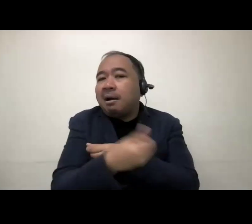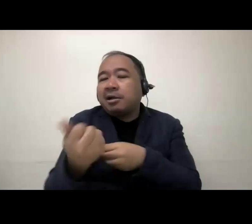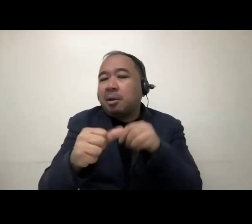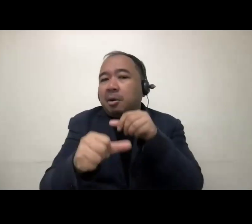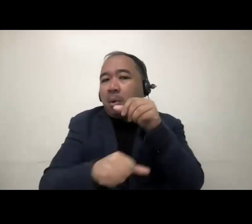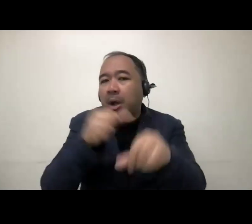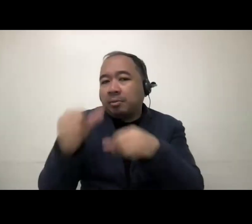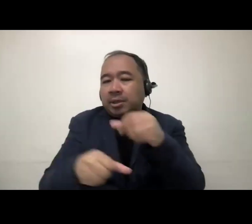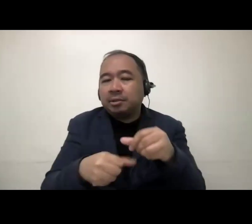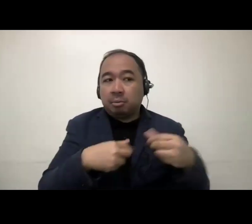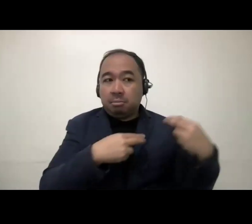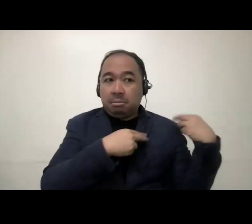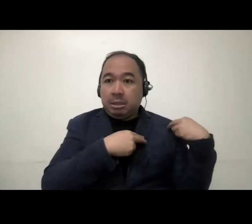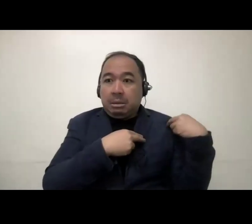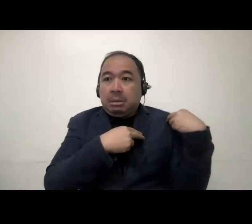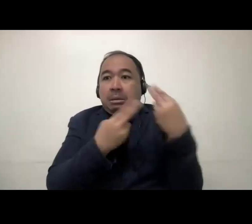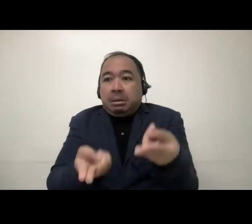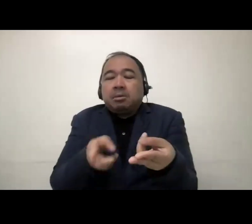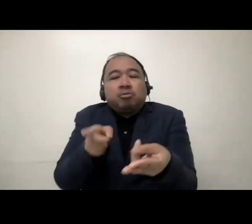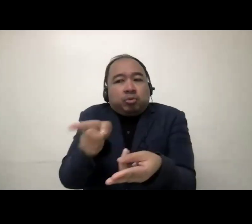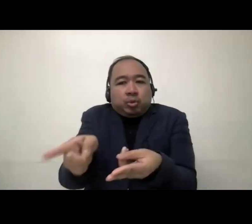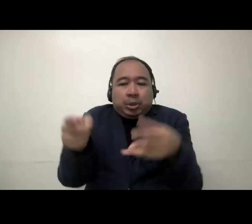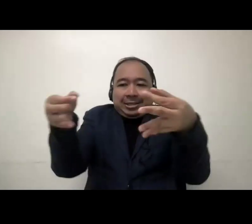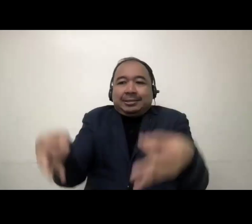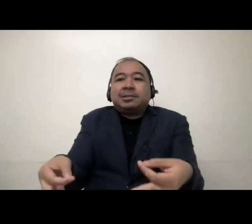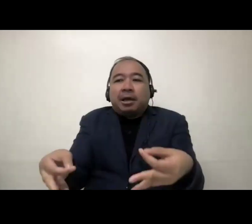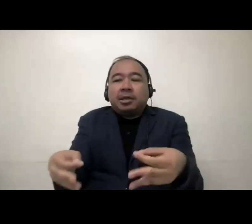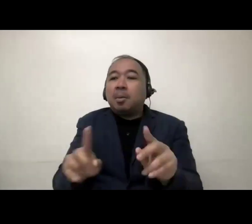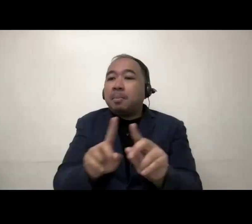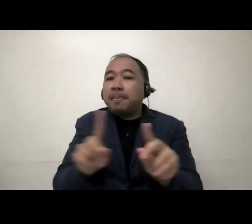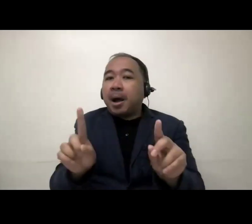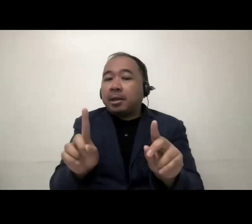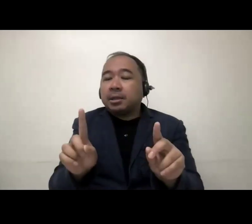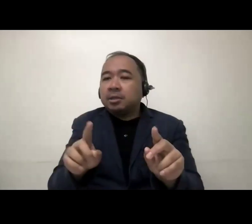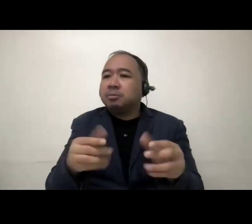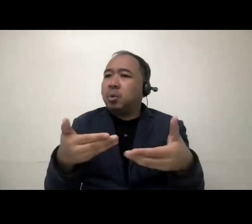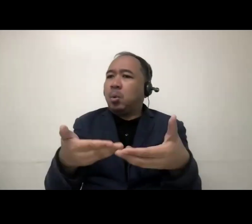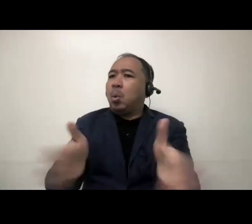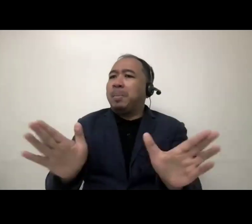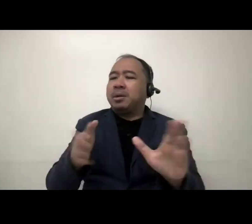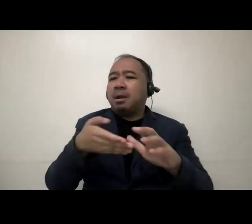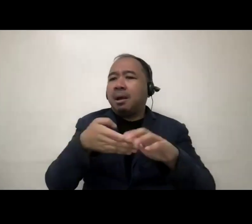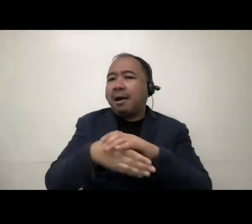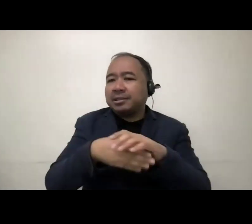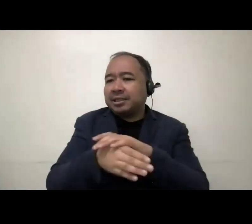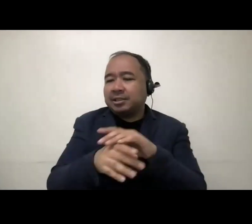the abilities to decide and refer to other mechanisms, but not restrict access to the detriment of the people